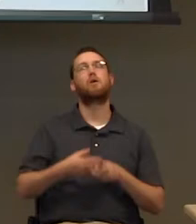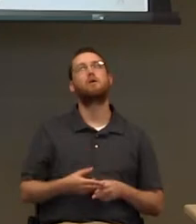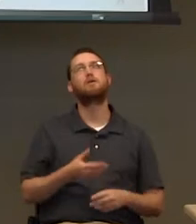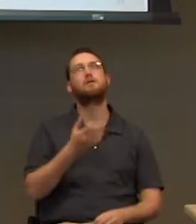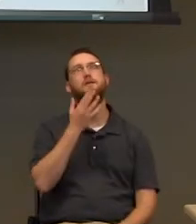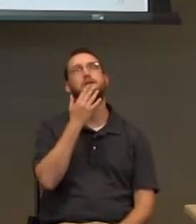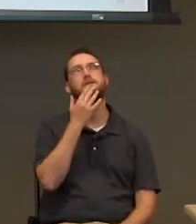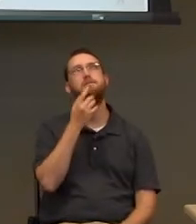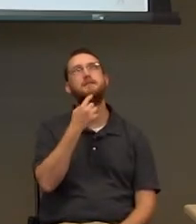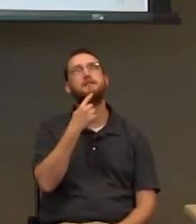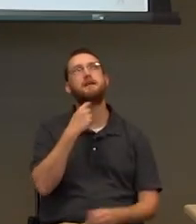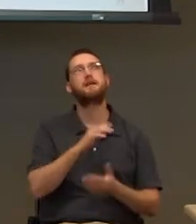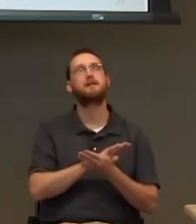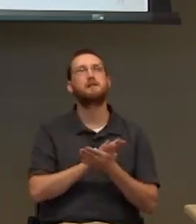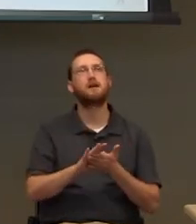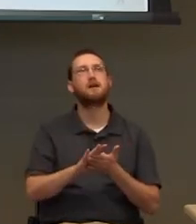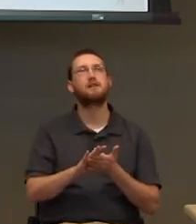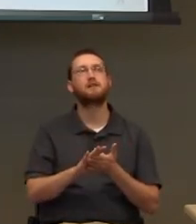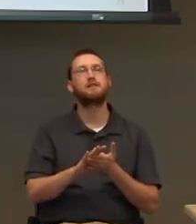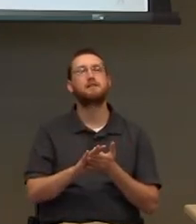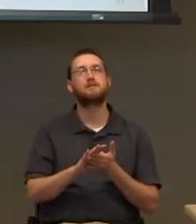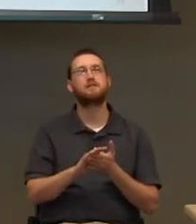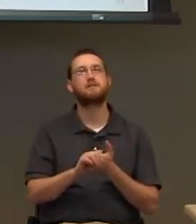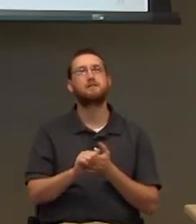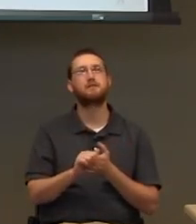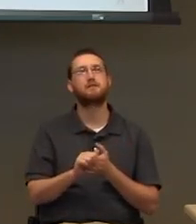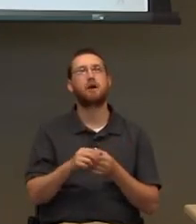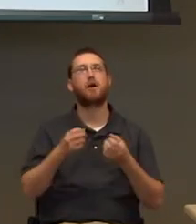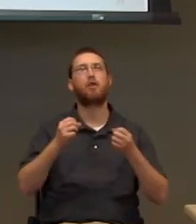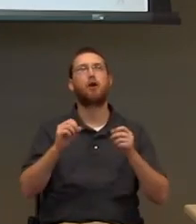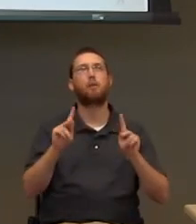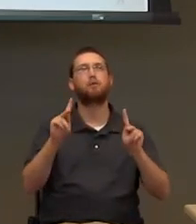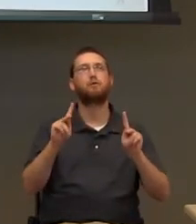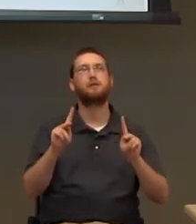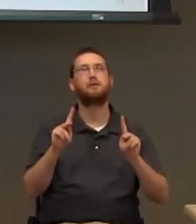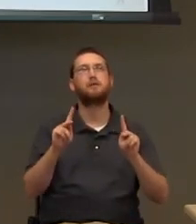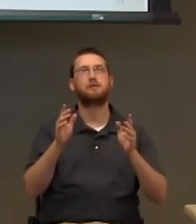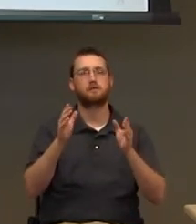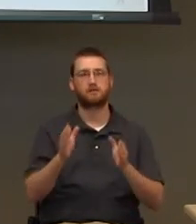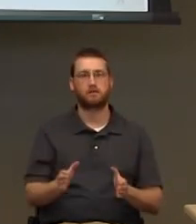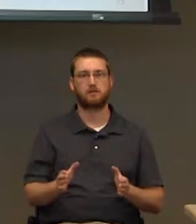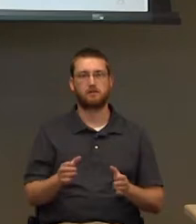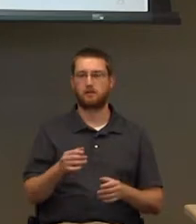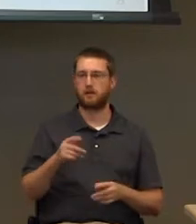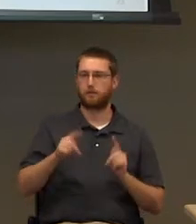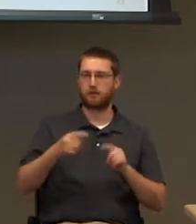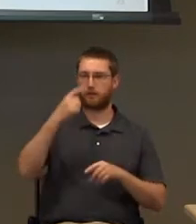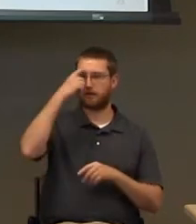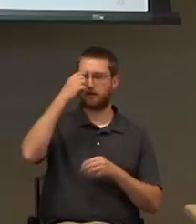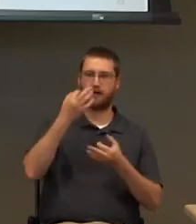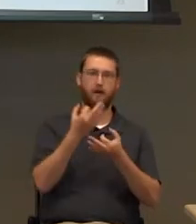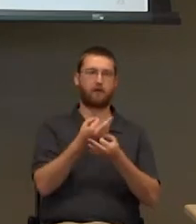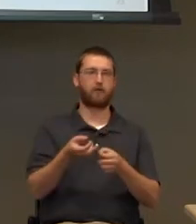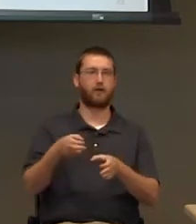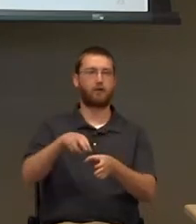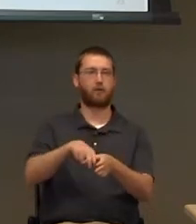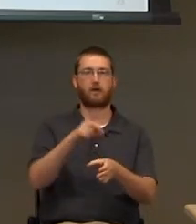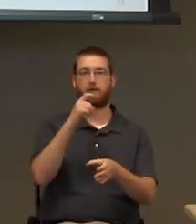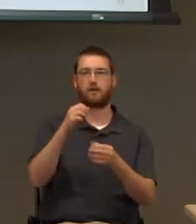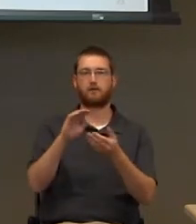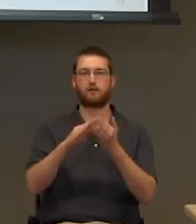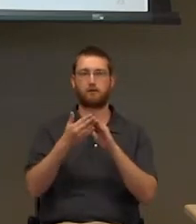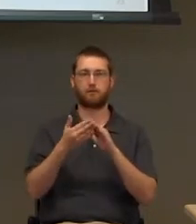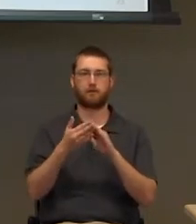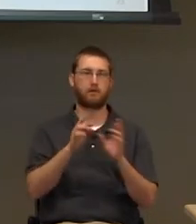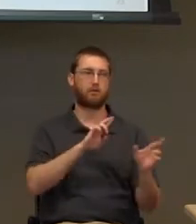I want to say it nicely, Ben. I don't want to say it the way I said it this morning. Are the opportunists. How about that? The people think that they're going to get a free ride because the community is all gung-ho